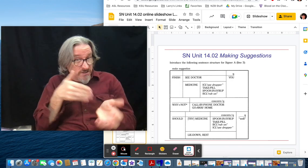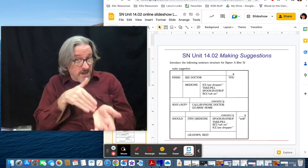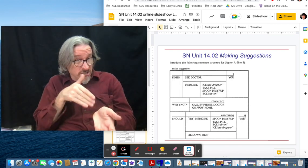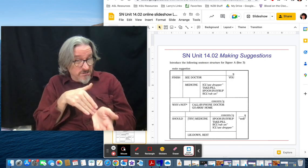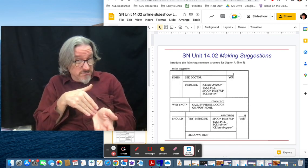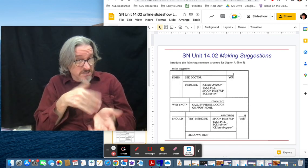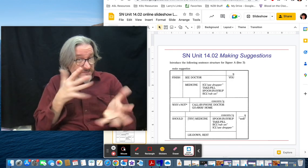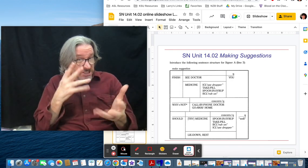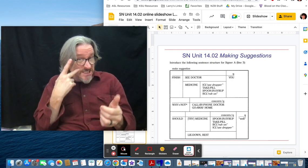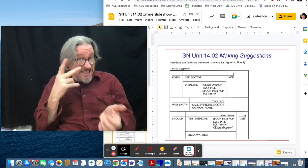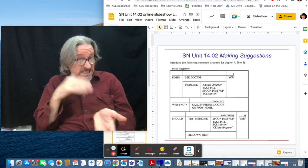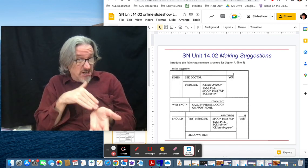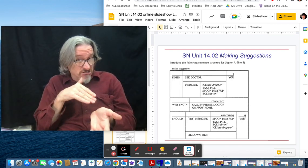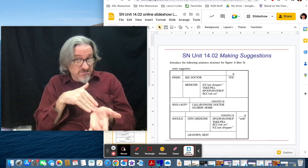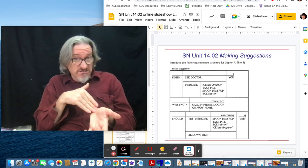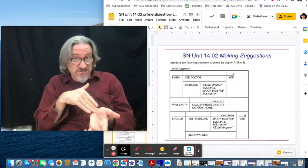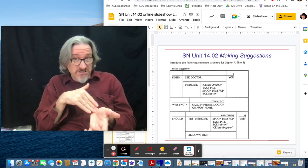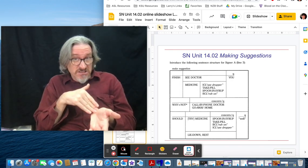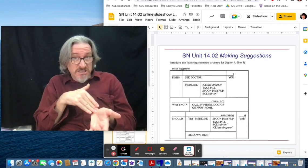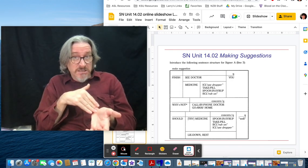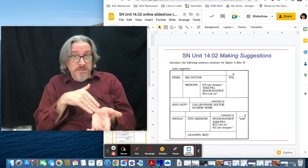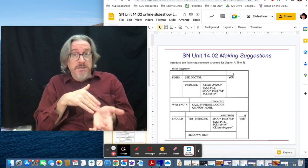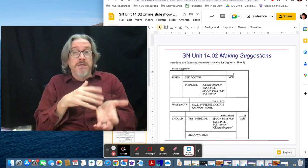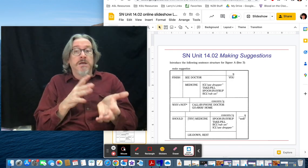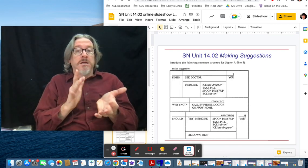gone to the doctor? See doctor?